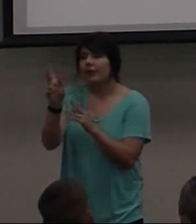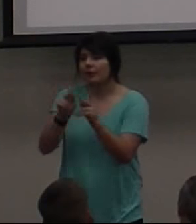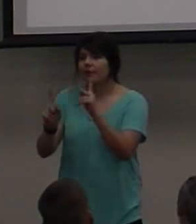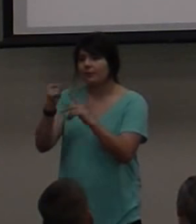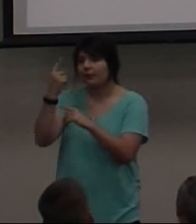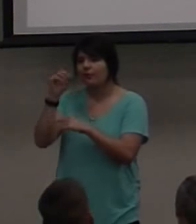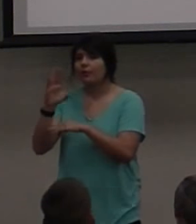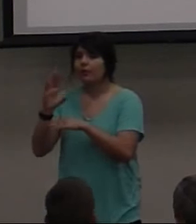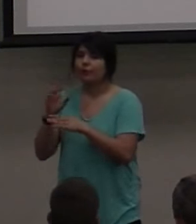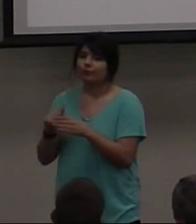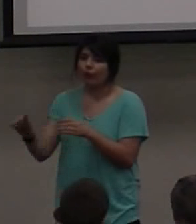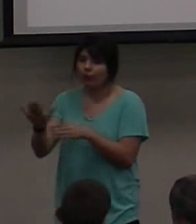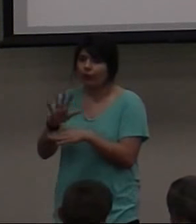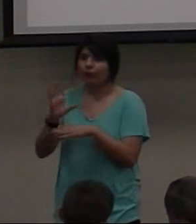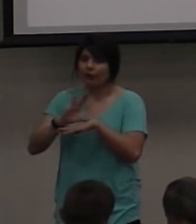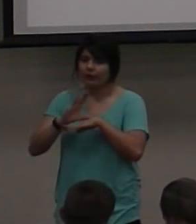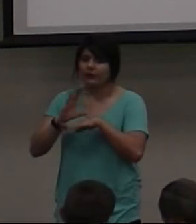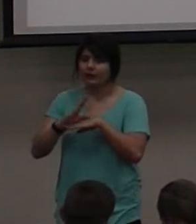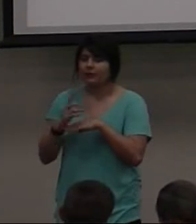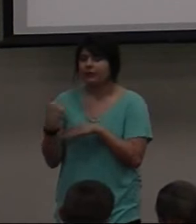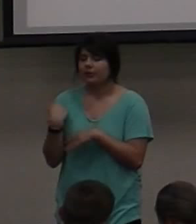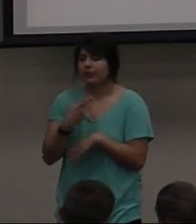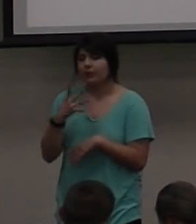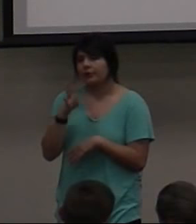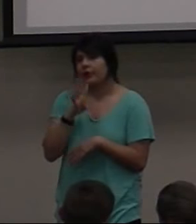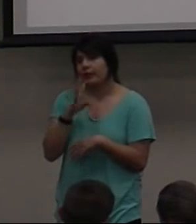we talk about.